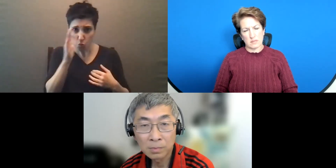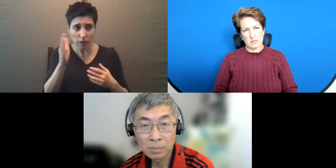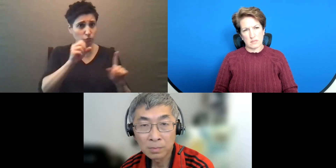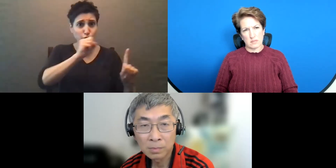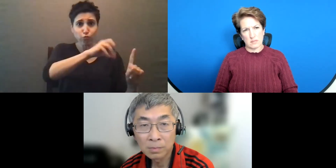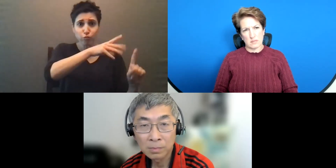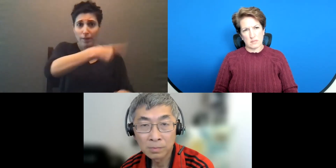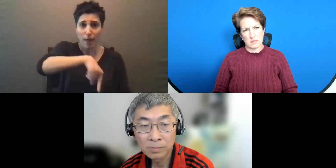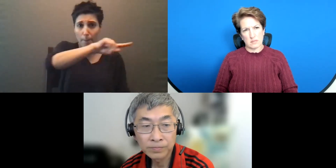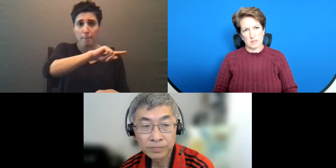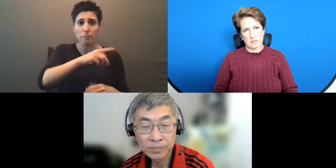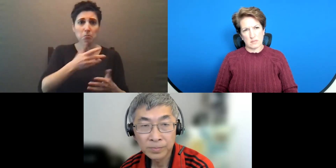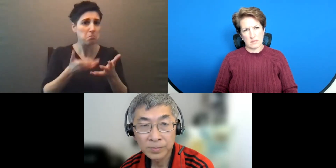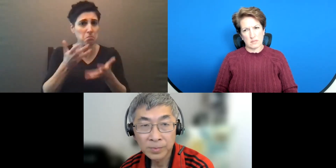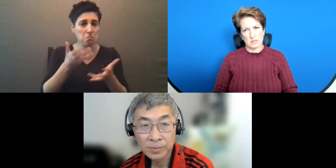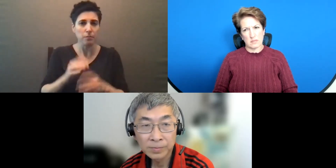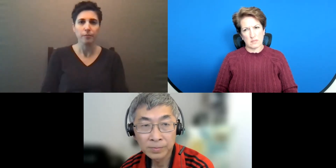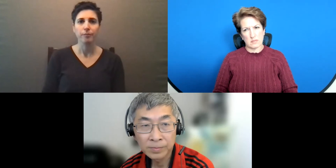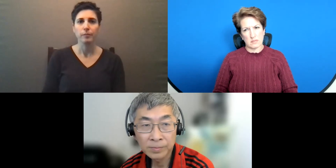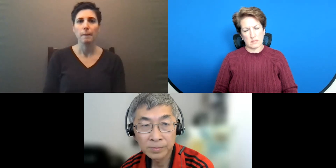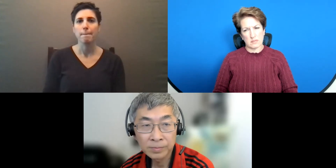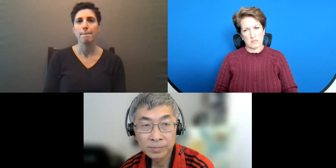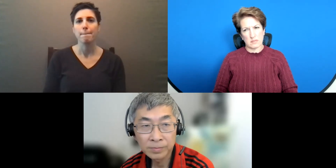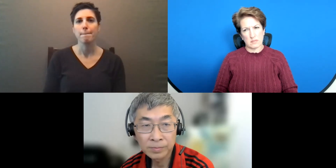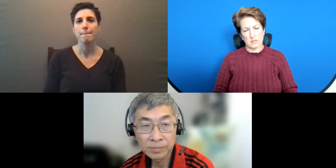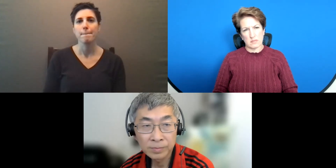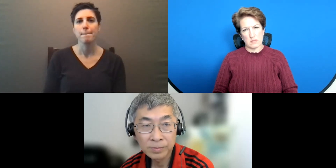that or no? Thanks. Don is speaking.